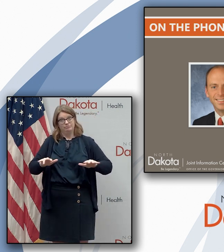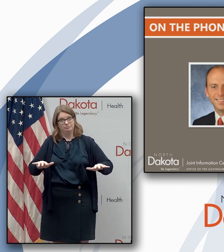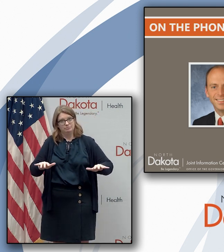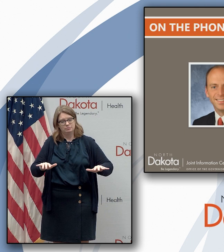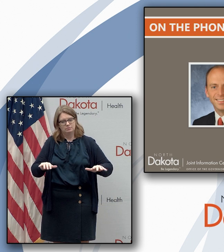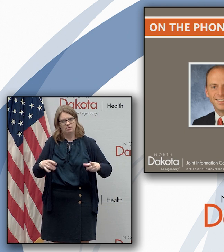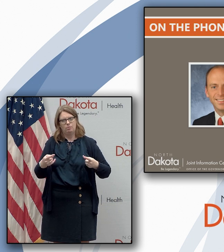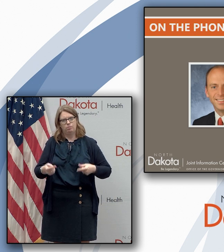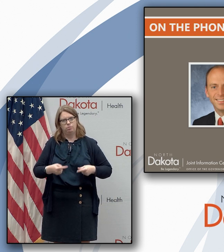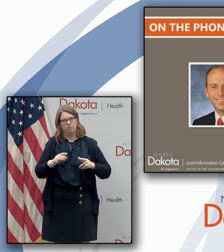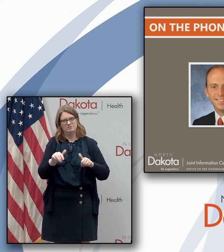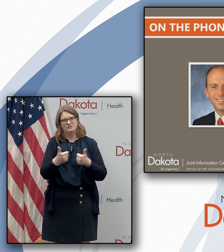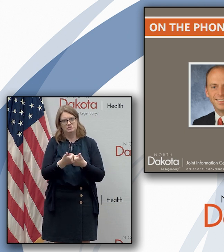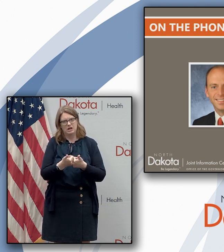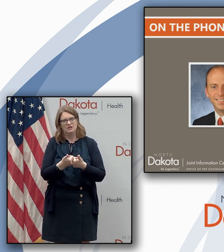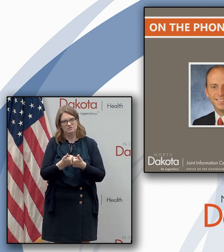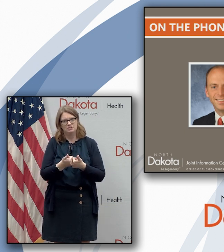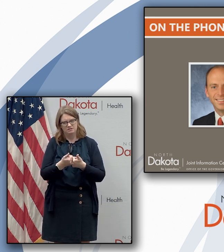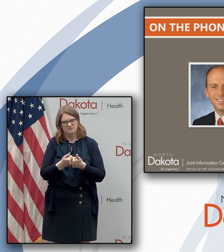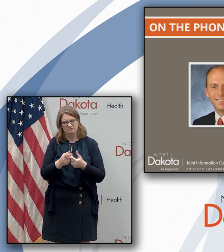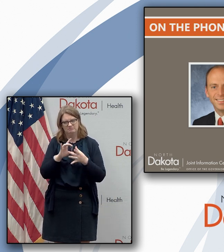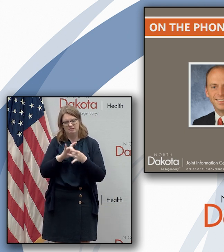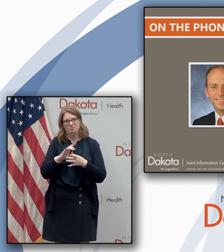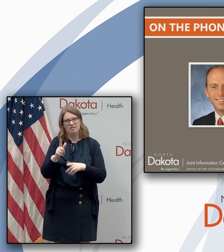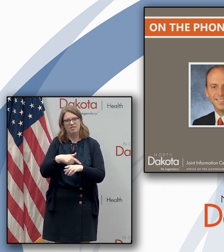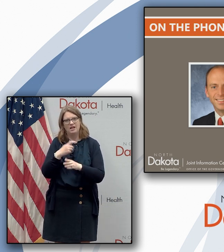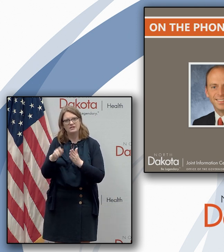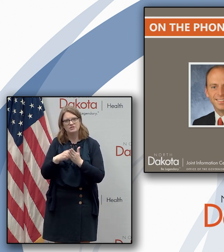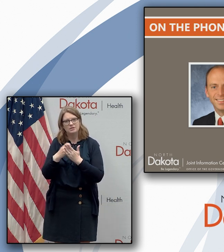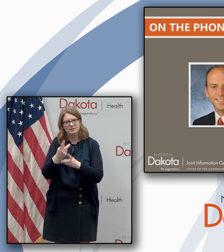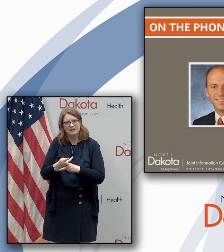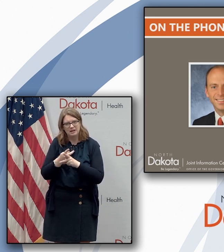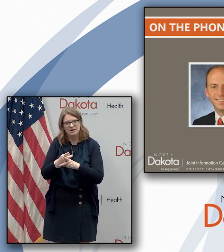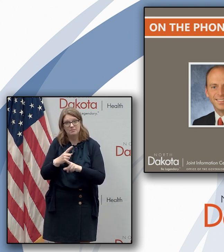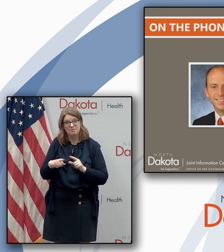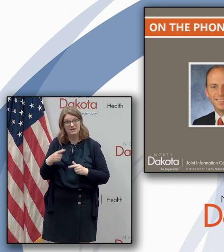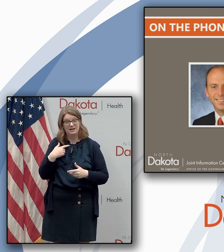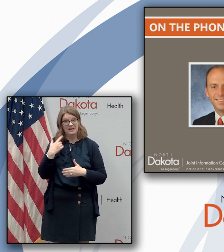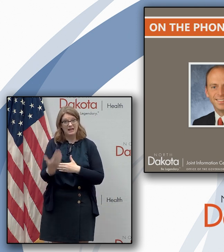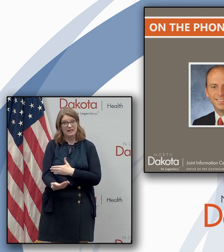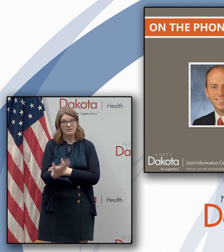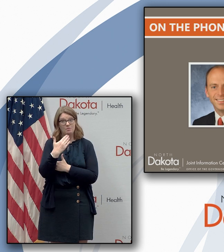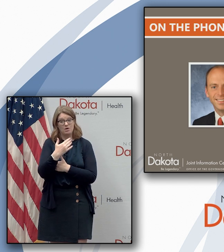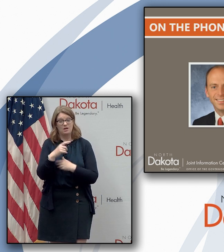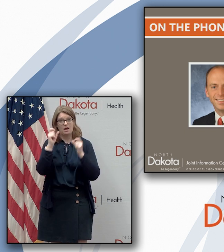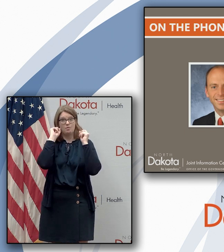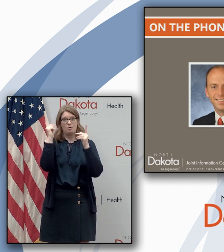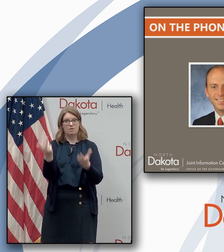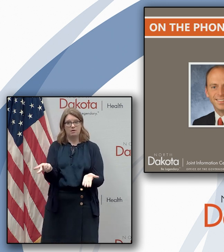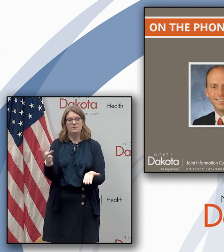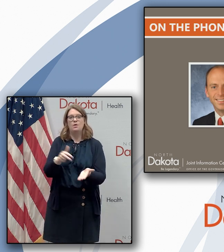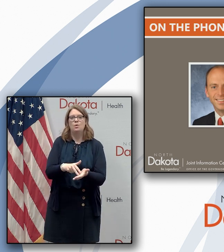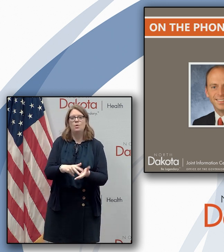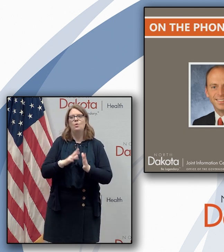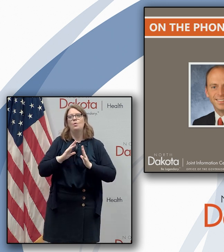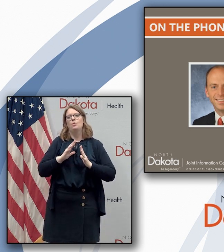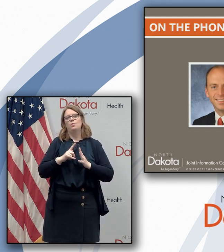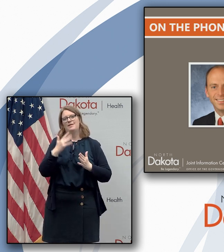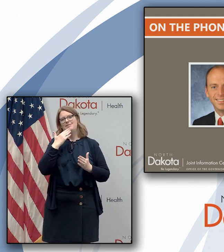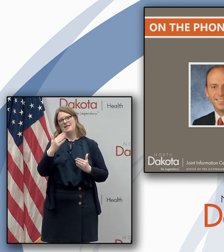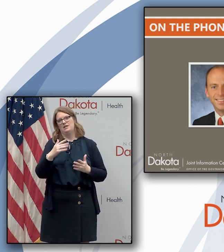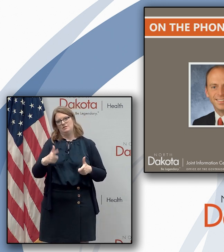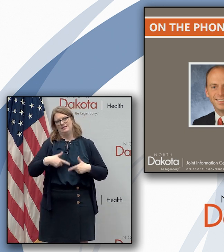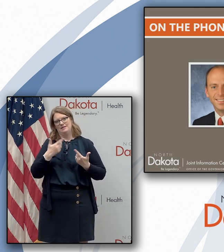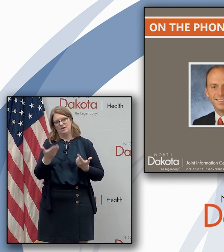will ever face in our lifetimes in long-term care, I wake up every day thankful to be in North Dakota. First, the North